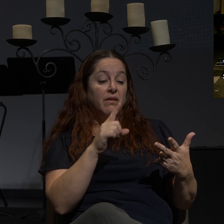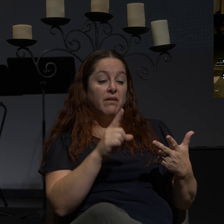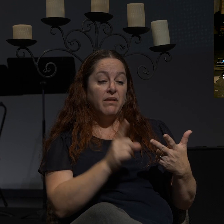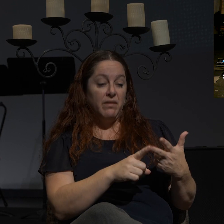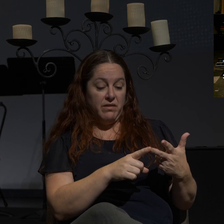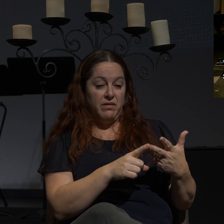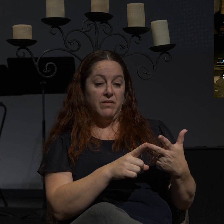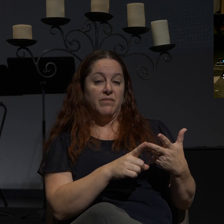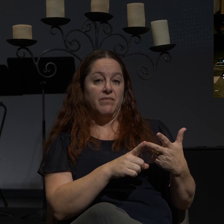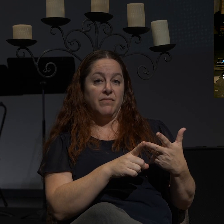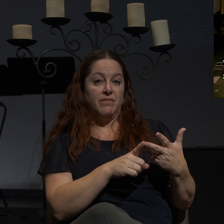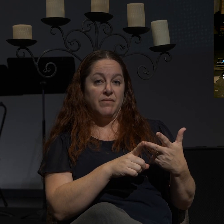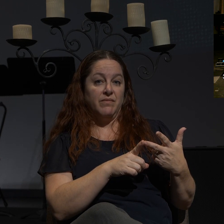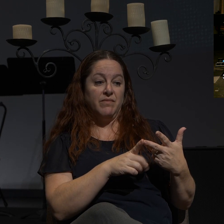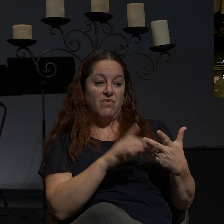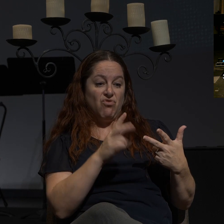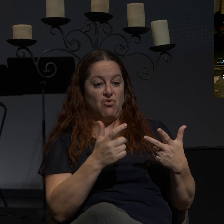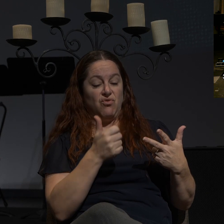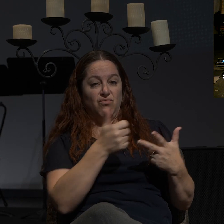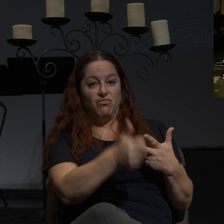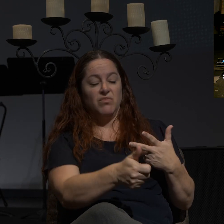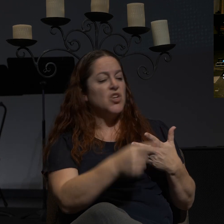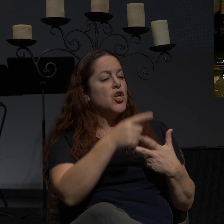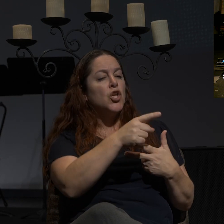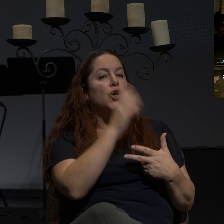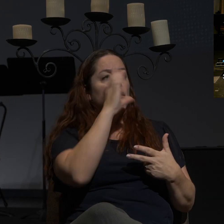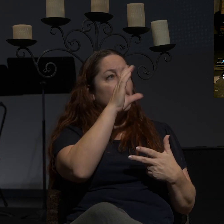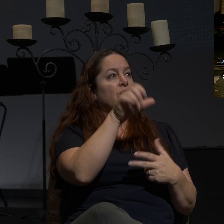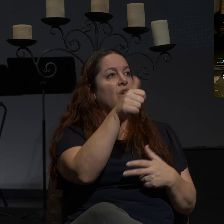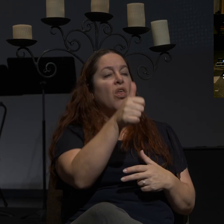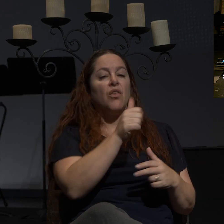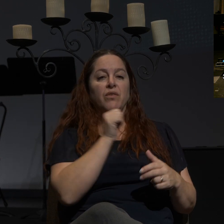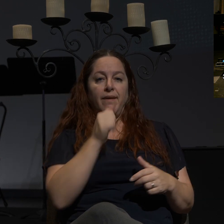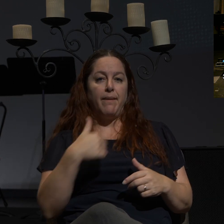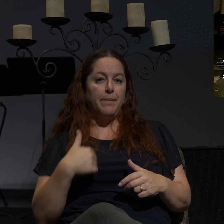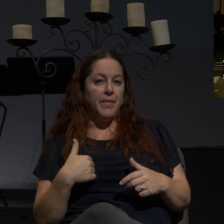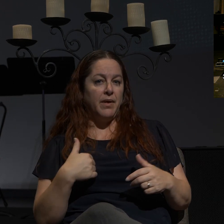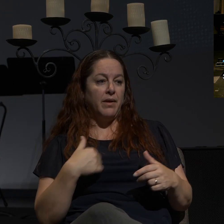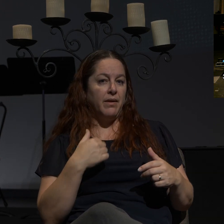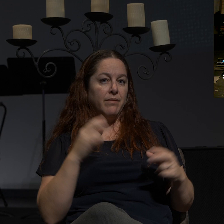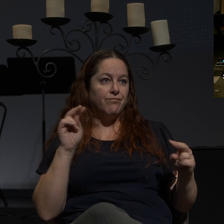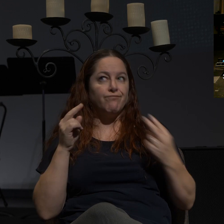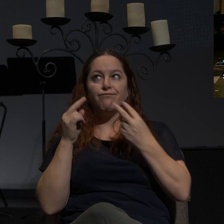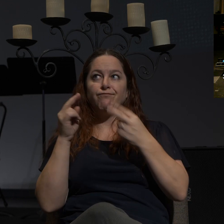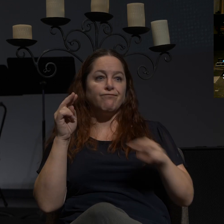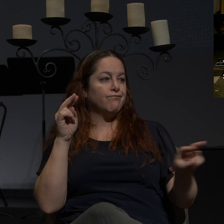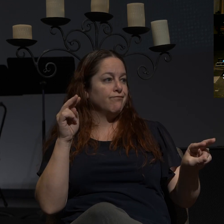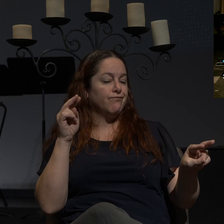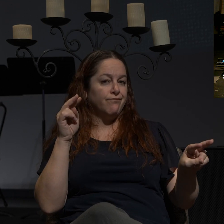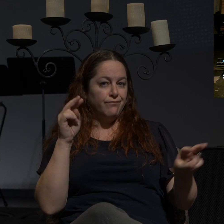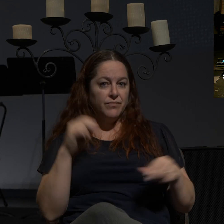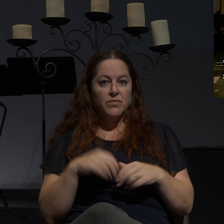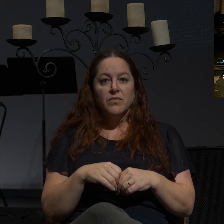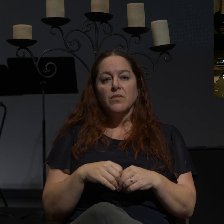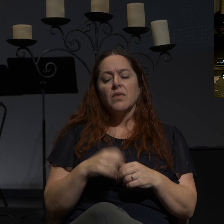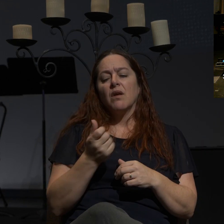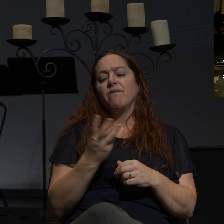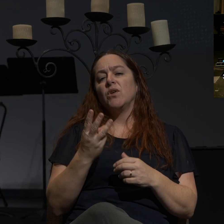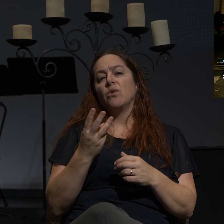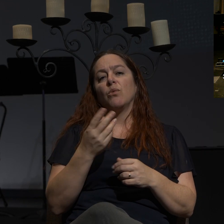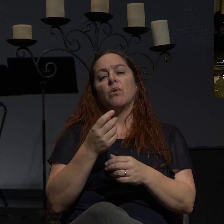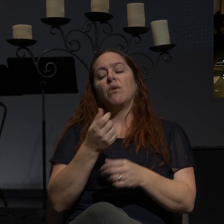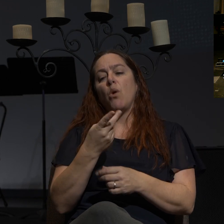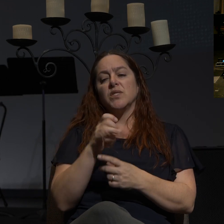And so the third domino to fall is you pursue someone other than me. A couple verses out of Hosea chapter